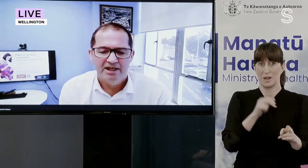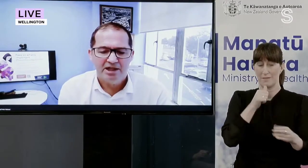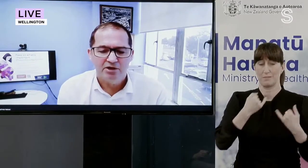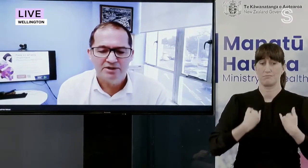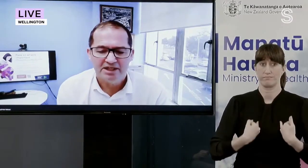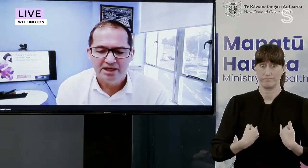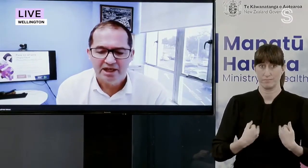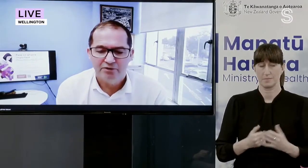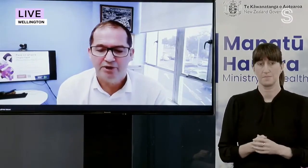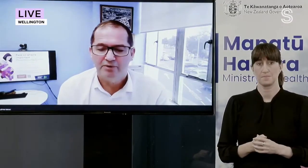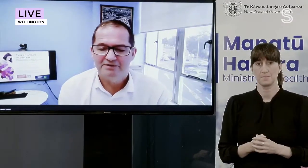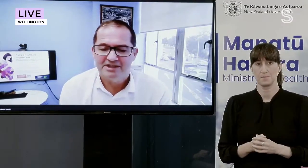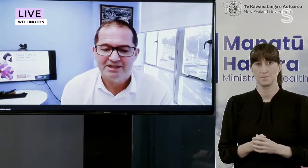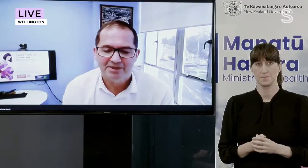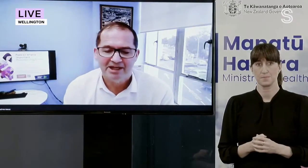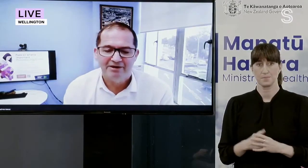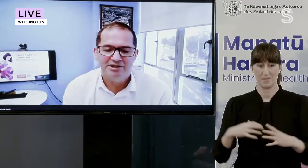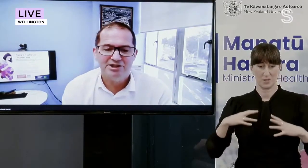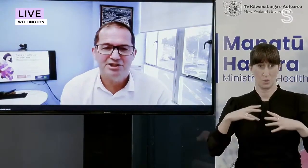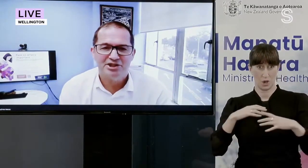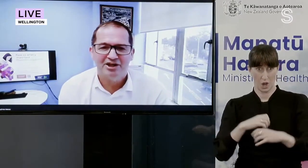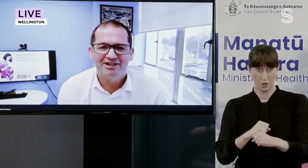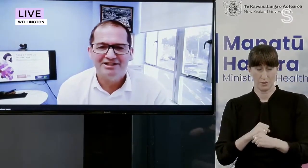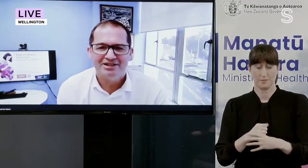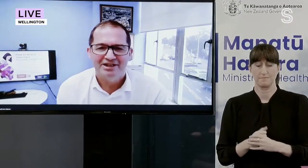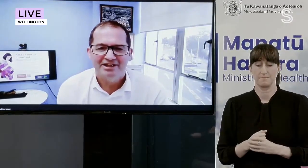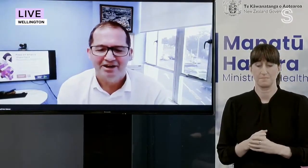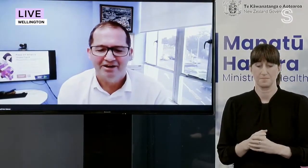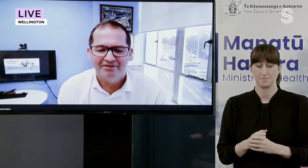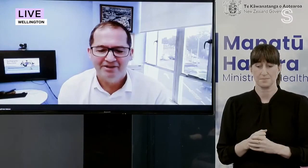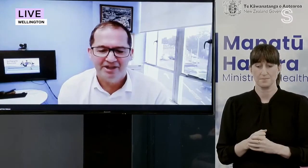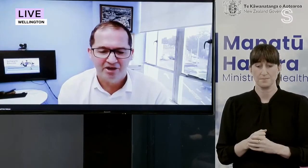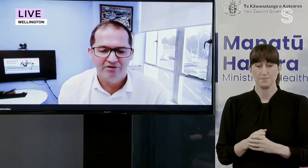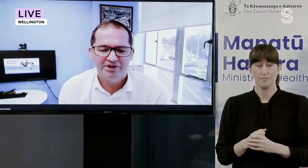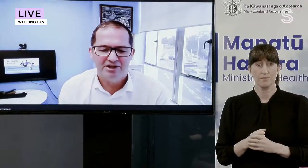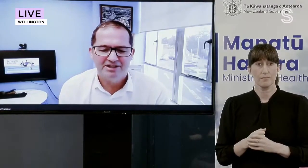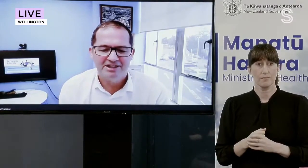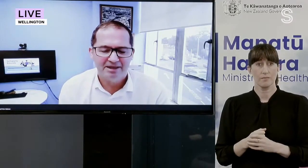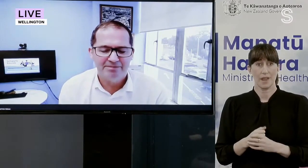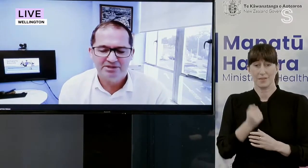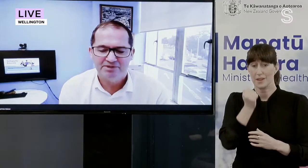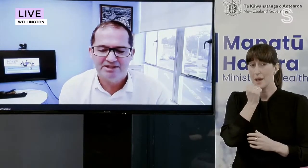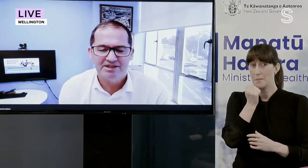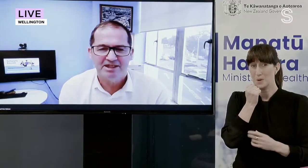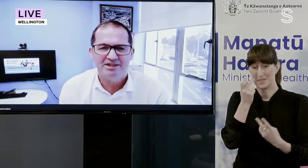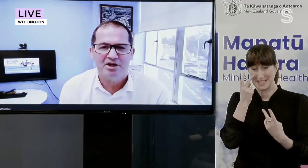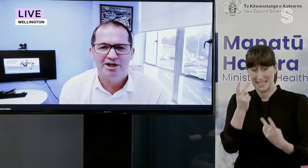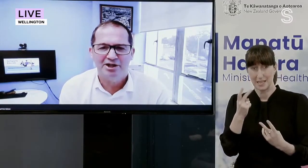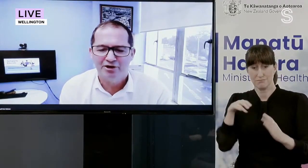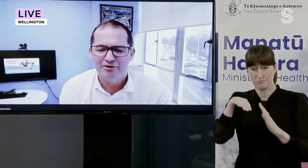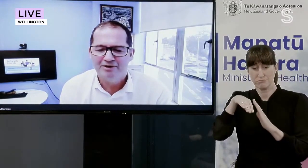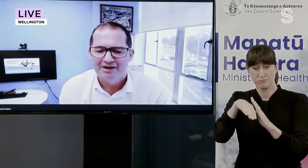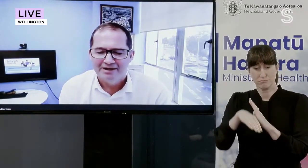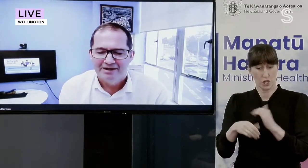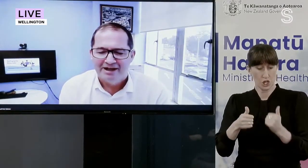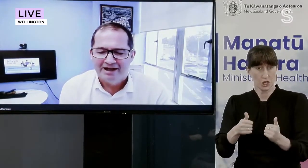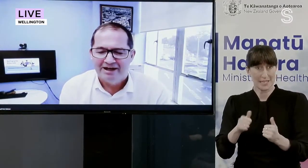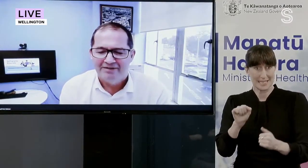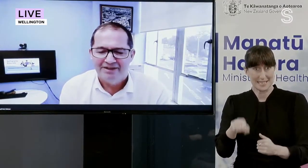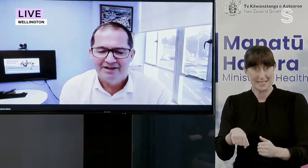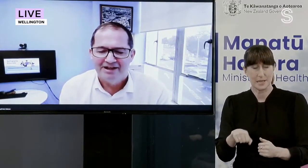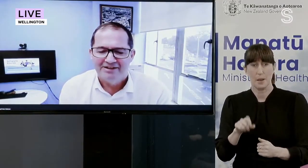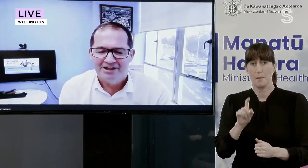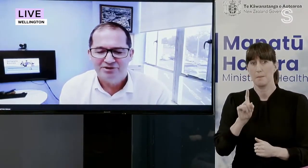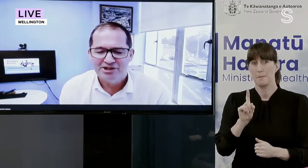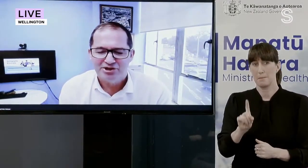In closing, and although we have seen some encouraging signs in the COVID-19 numbers in recent days, I know